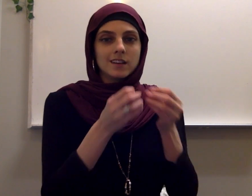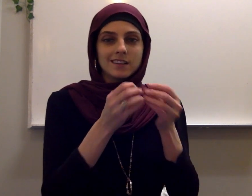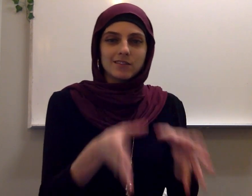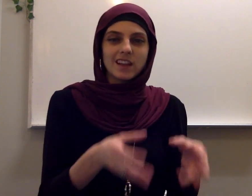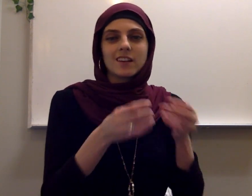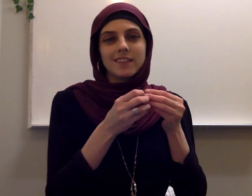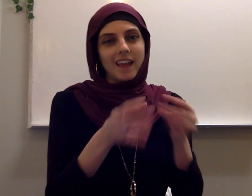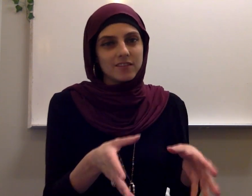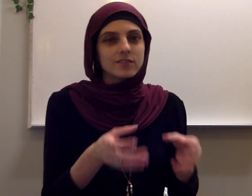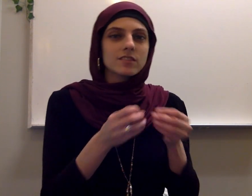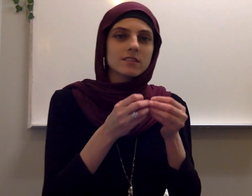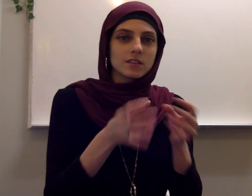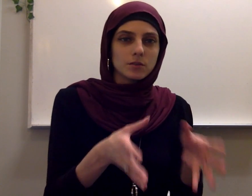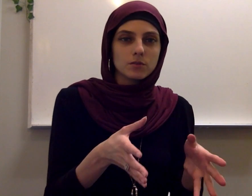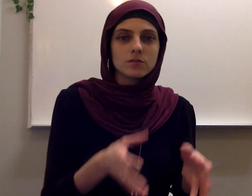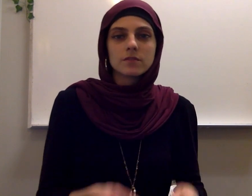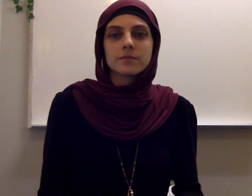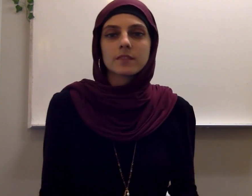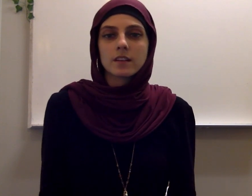Leave there, left, lose.